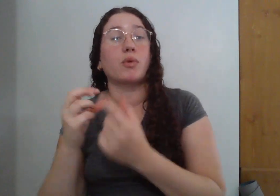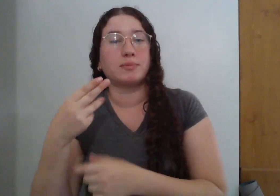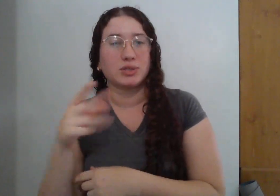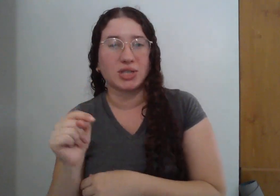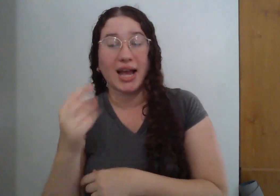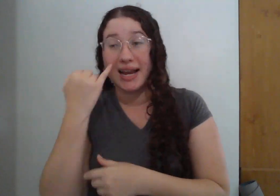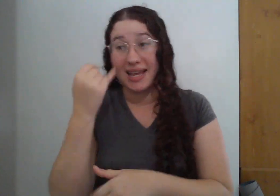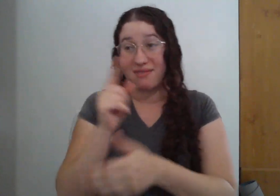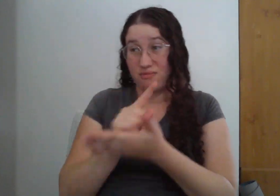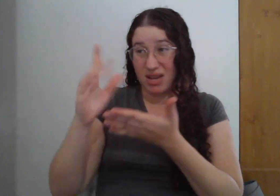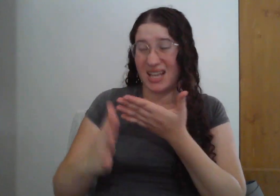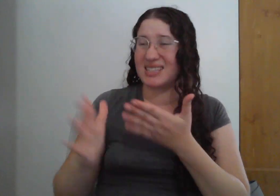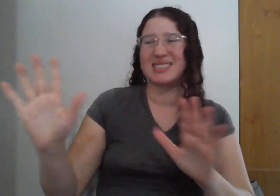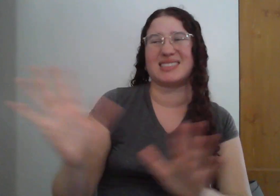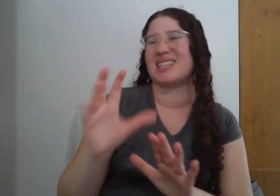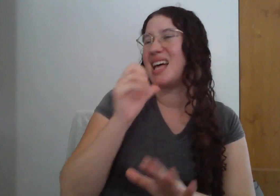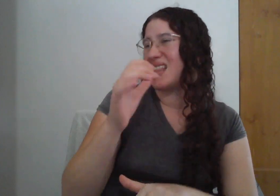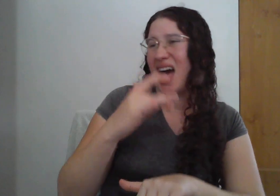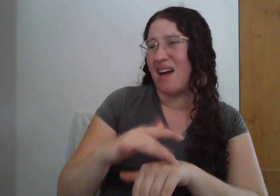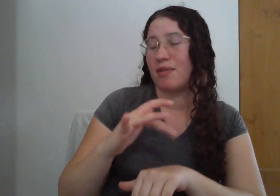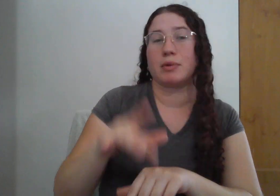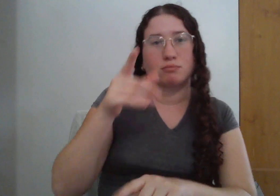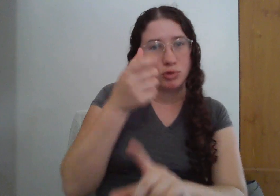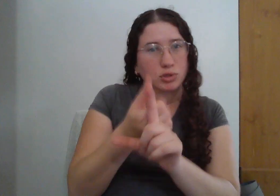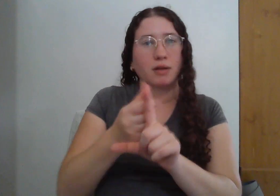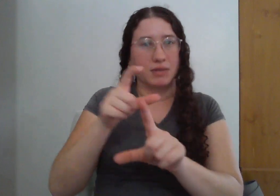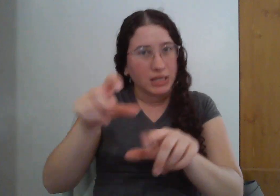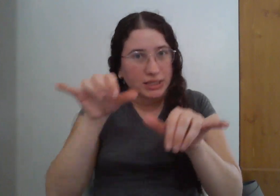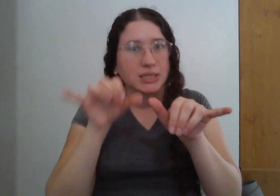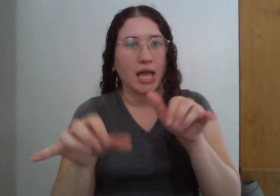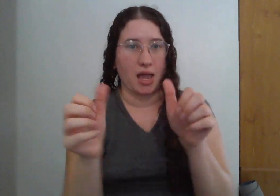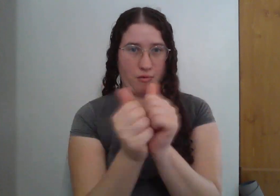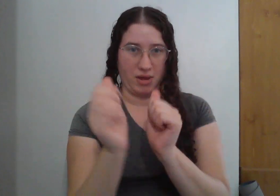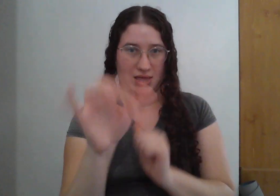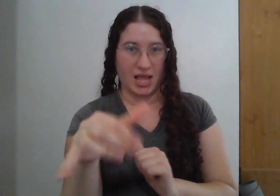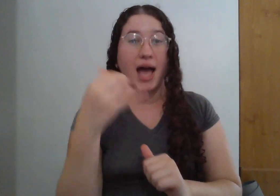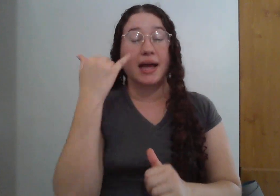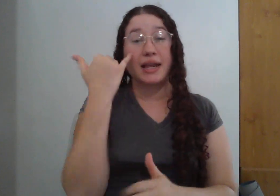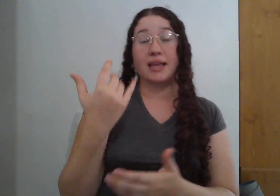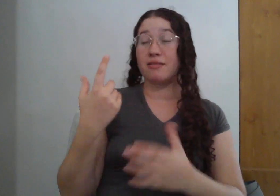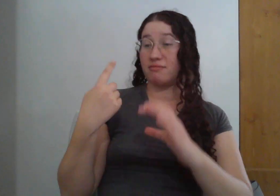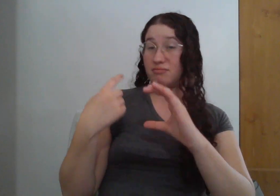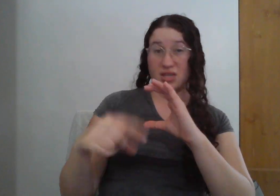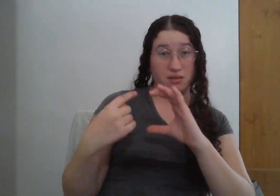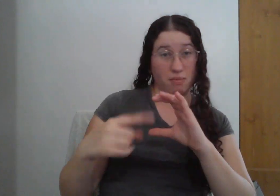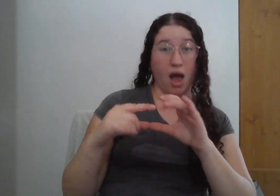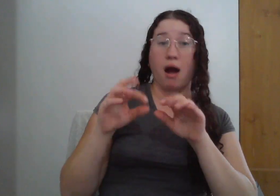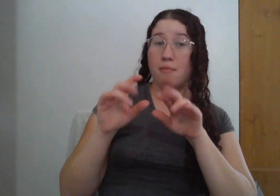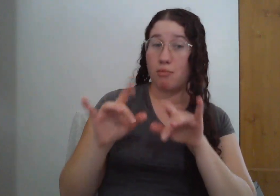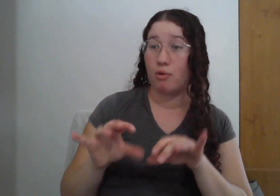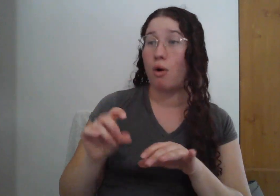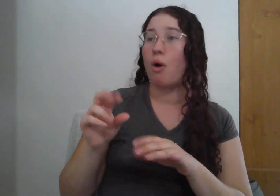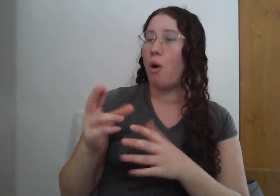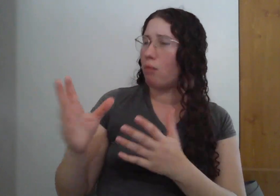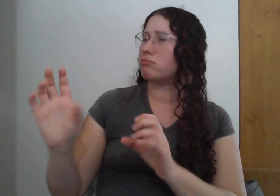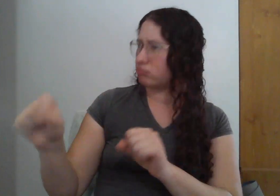on weekends, don't be available on weekends. When you respond to emails or agree to look at that